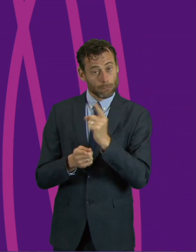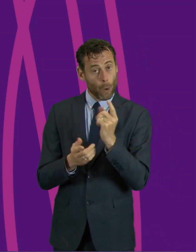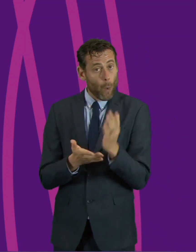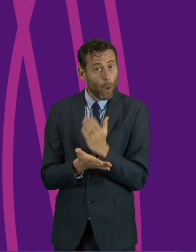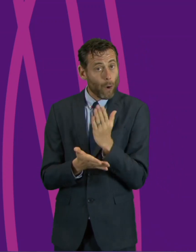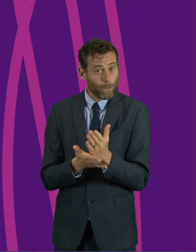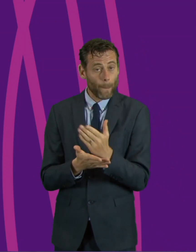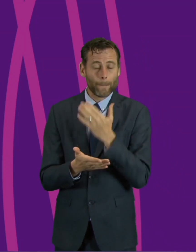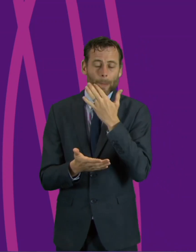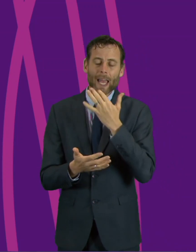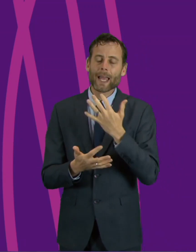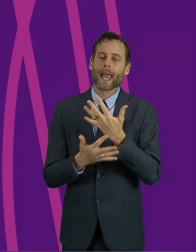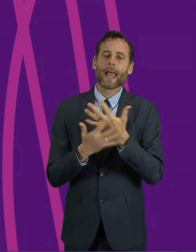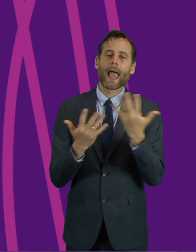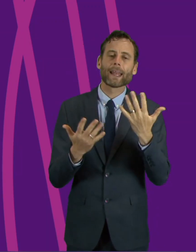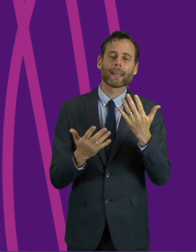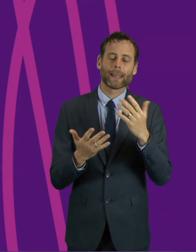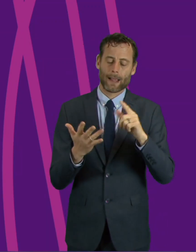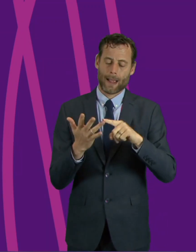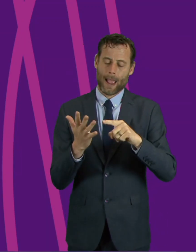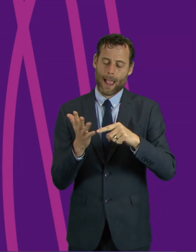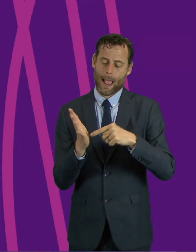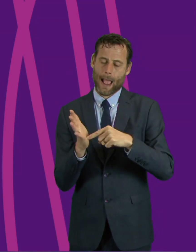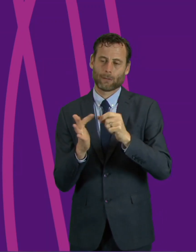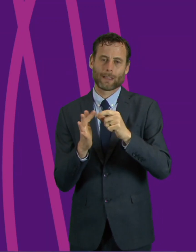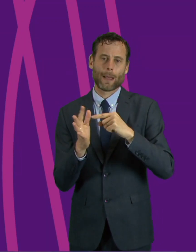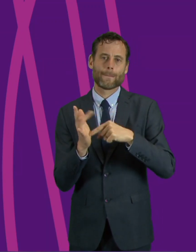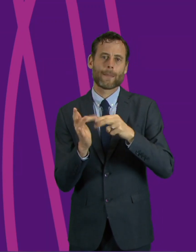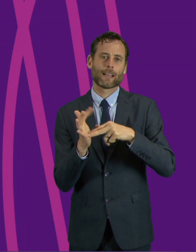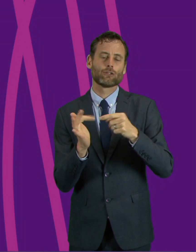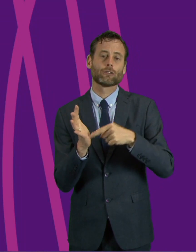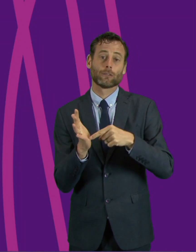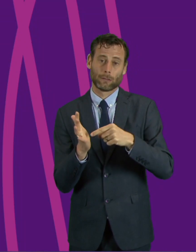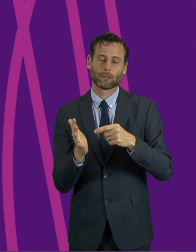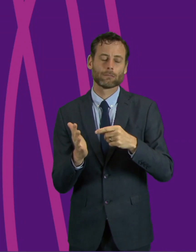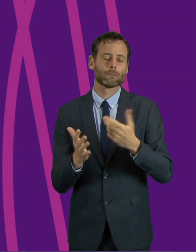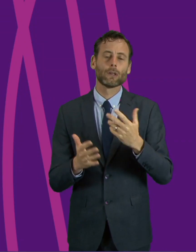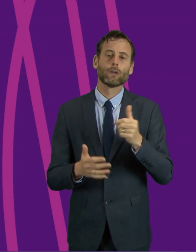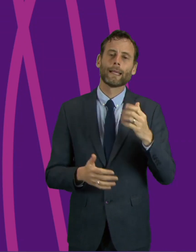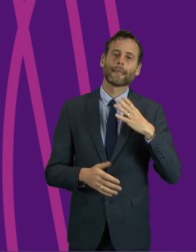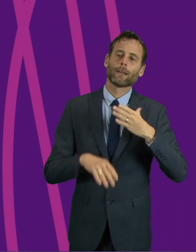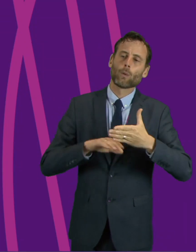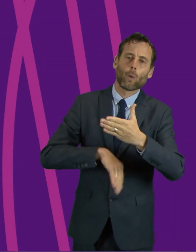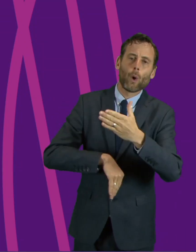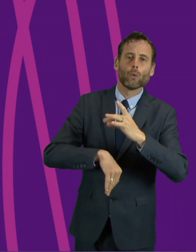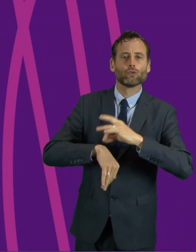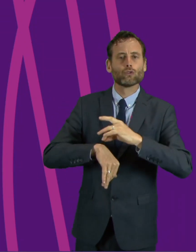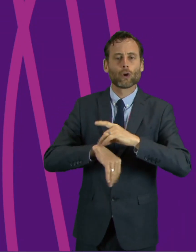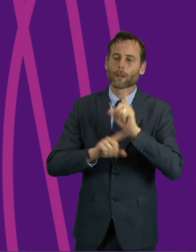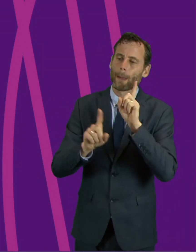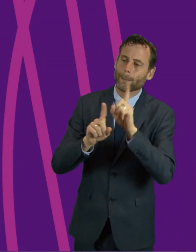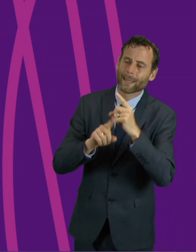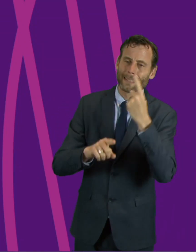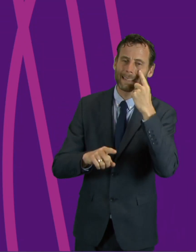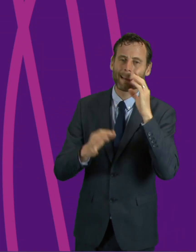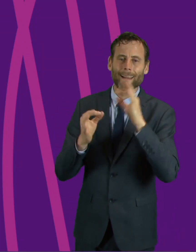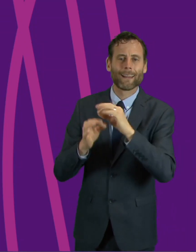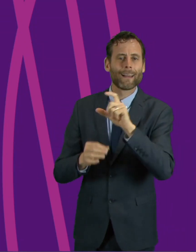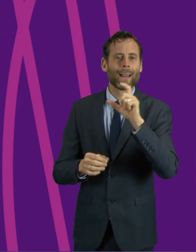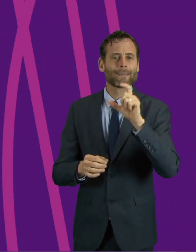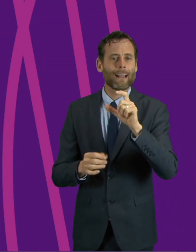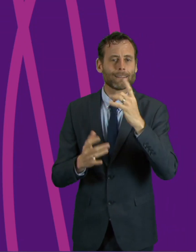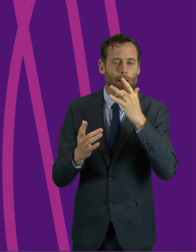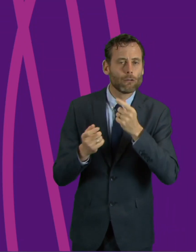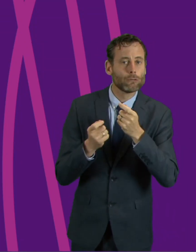test results, particularly in respect to potential cancer diagnosis, should not be postponed nor cancelled by health boards during this